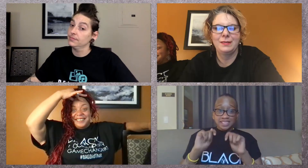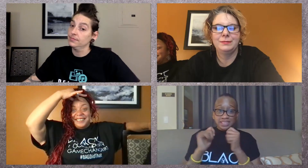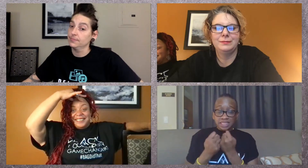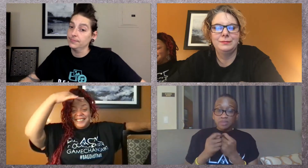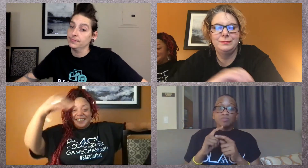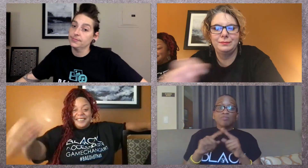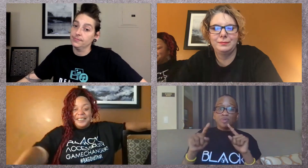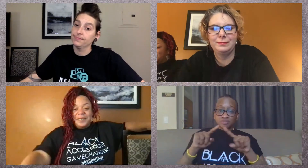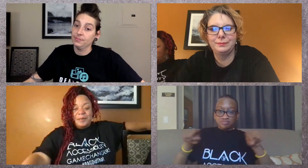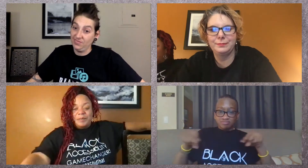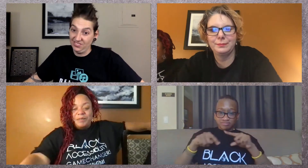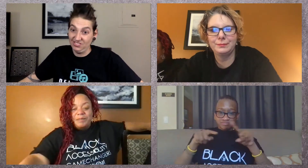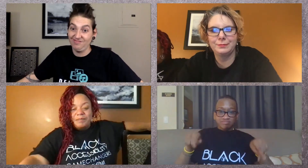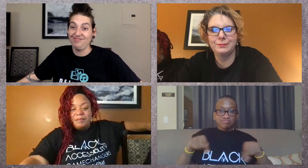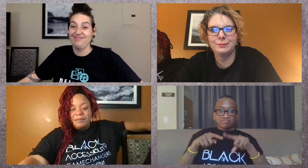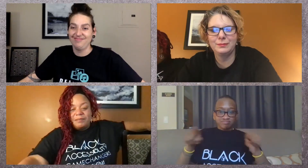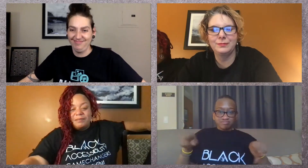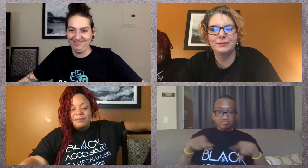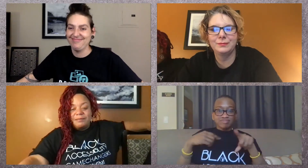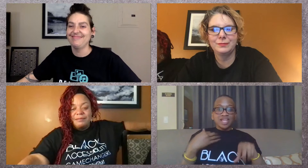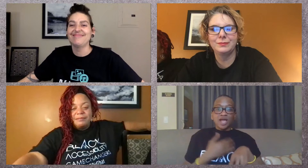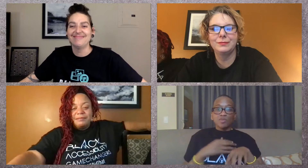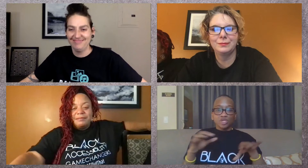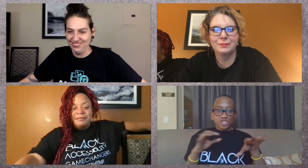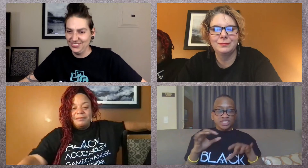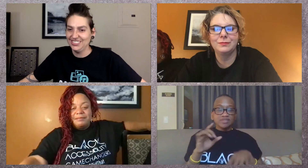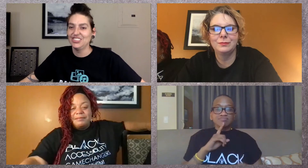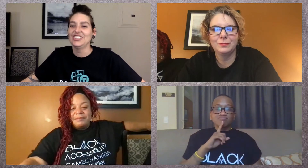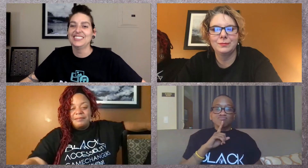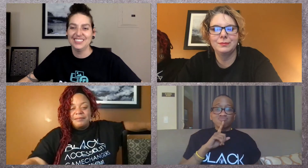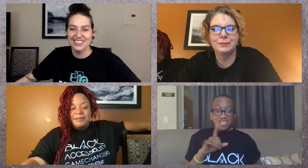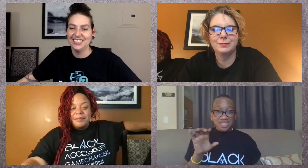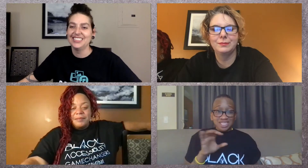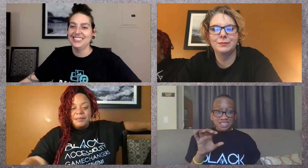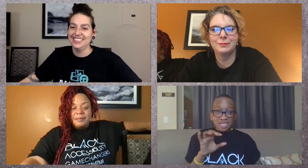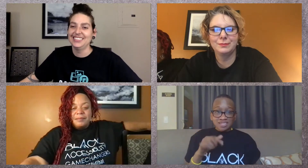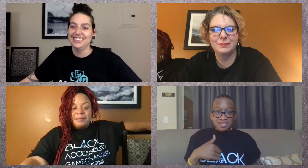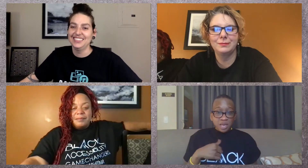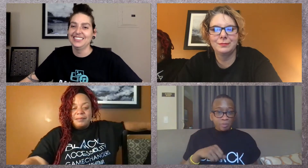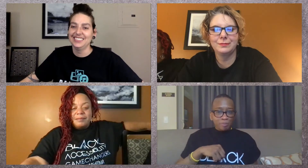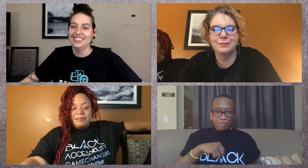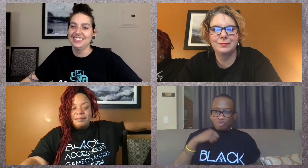Not everyone works as well in a team as we do.